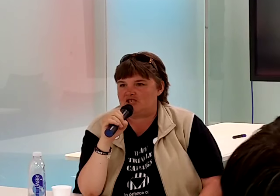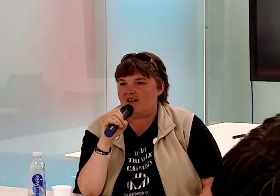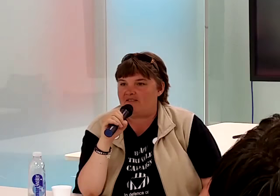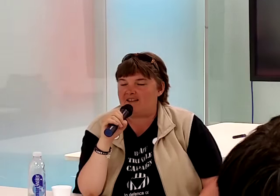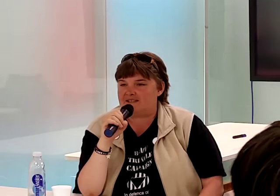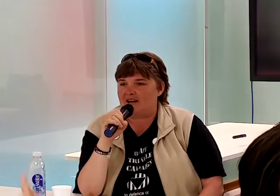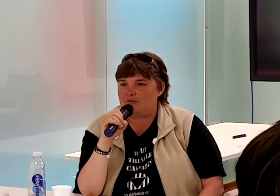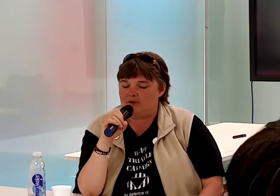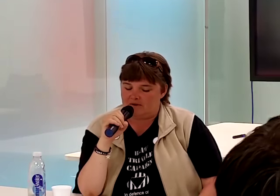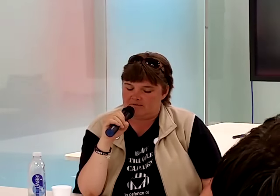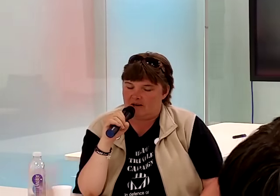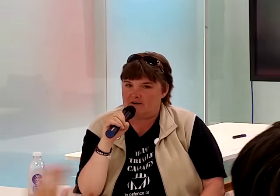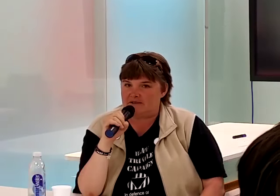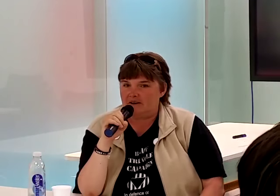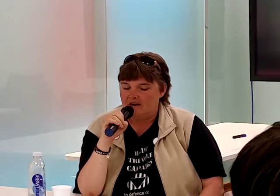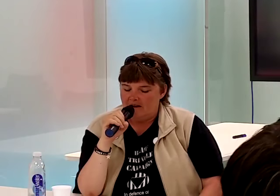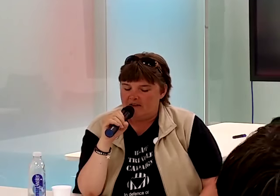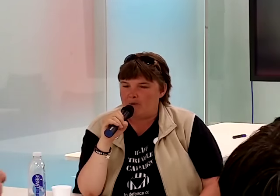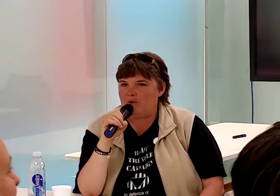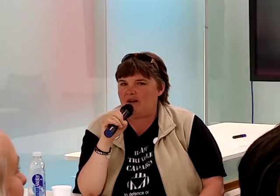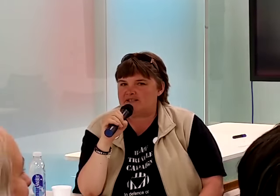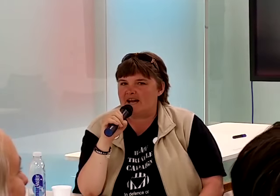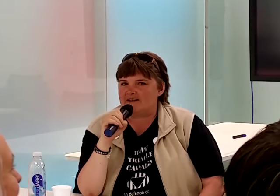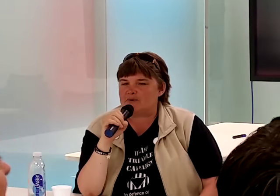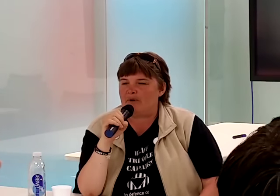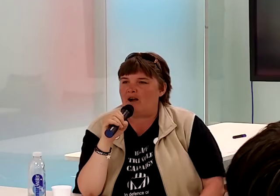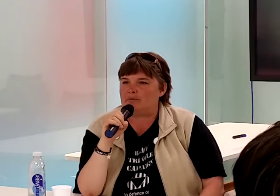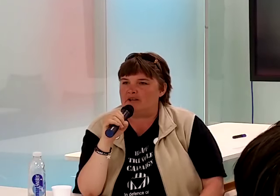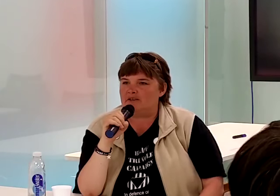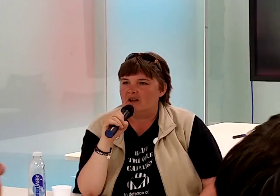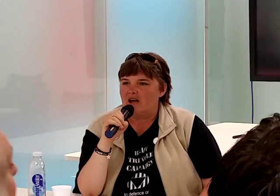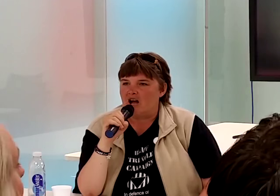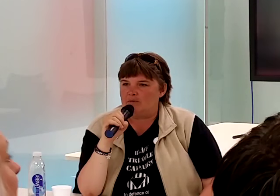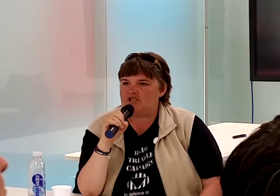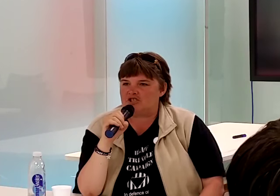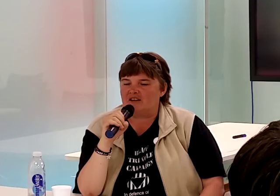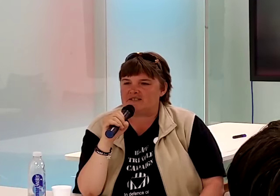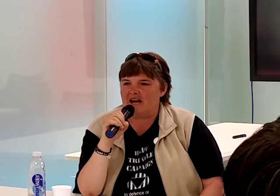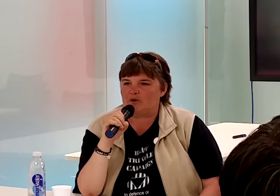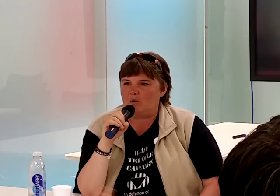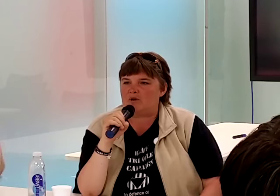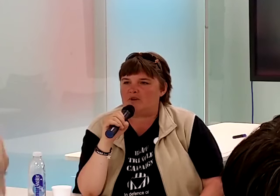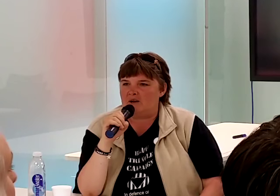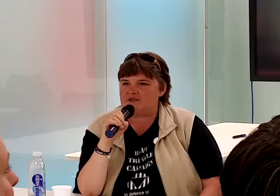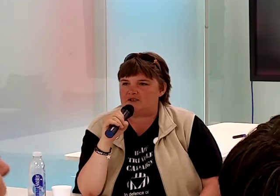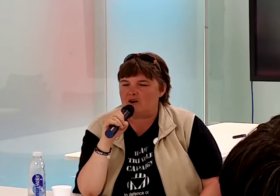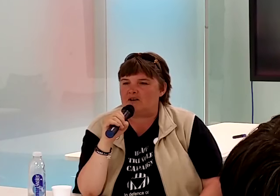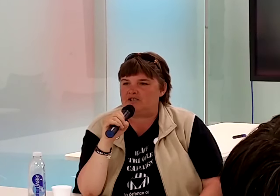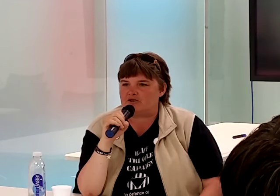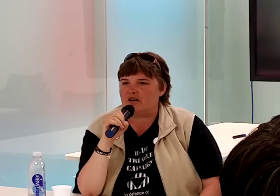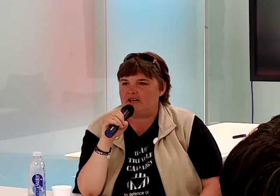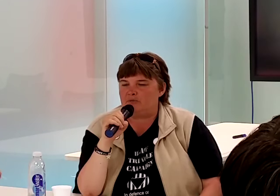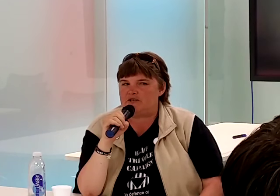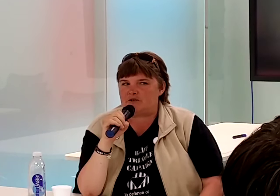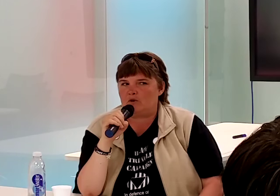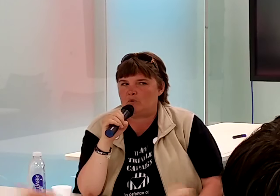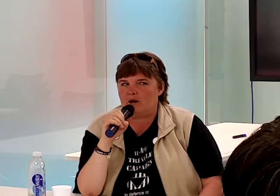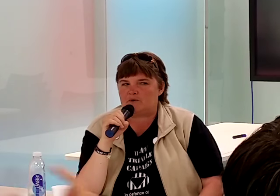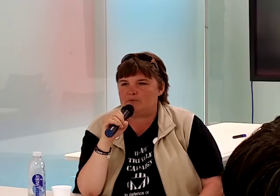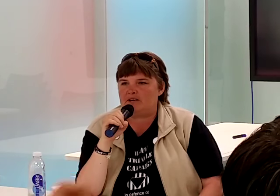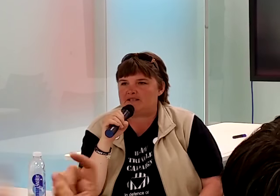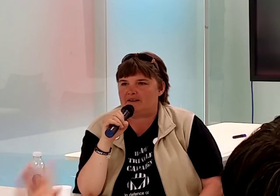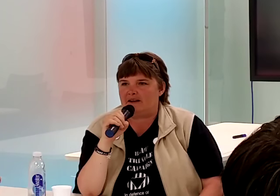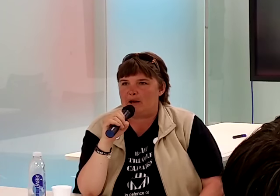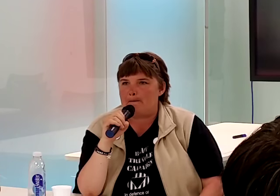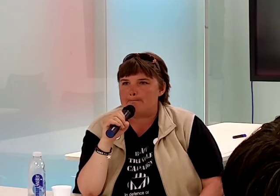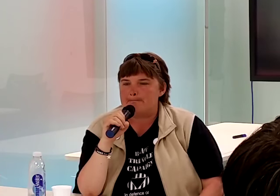Total Street. We shut that down and blocked the road. Then we went down to Parliament and we shut down all the roads to College Green. And we saw